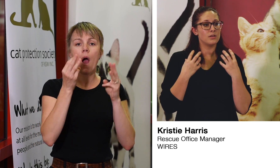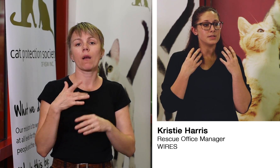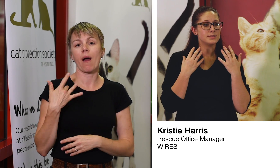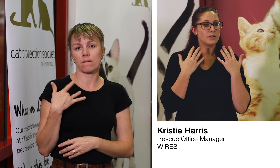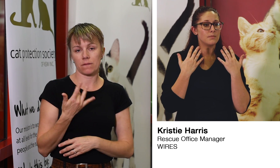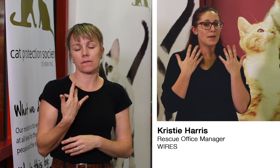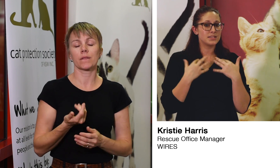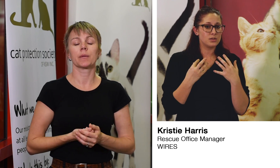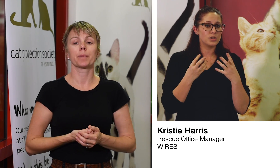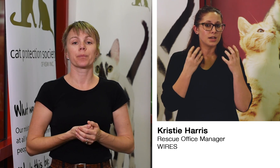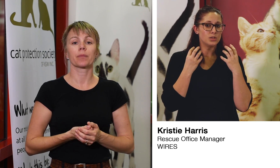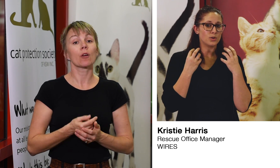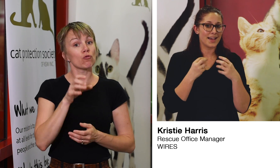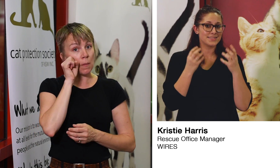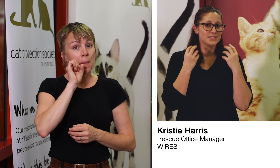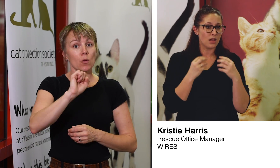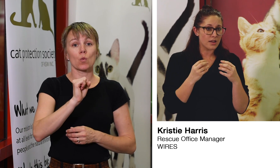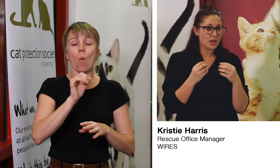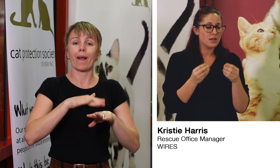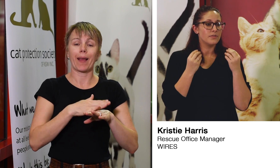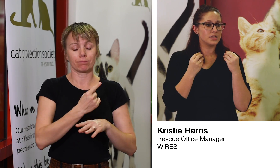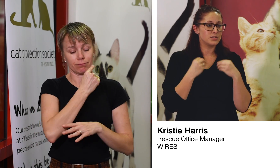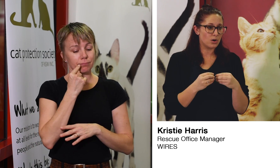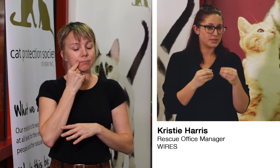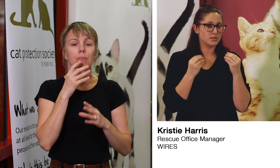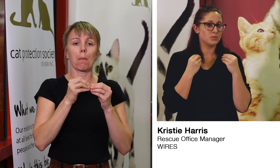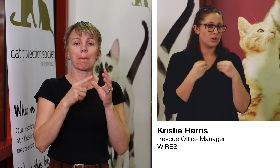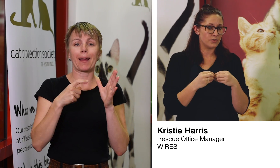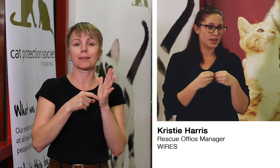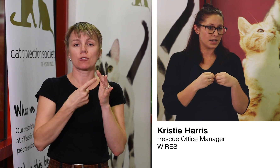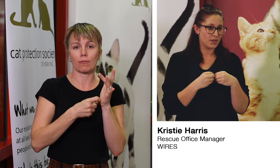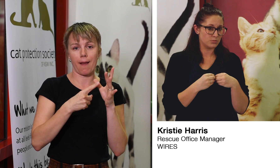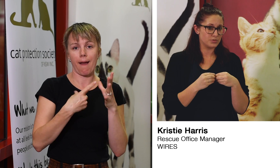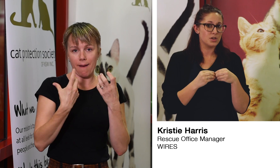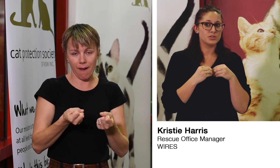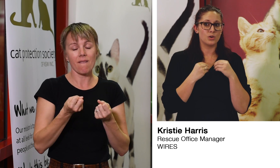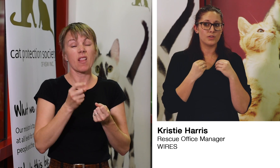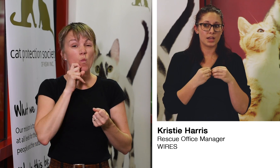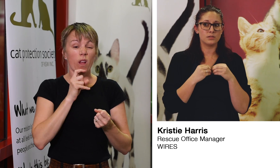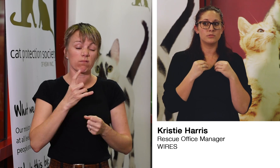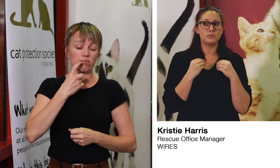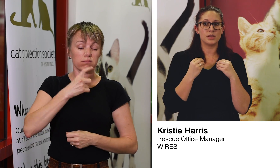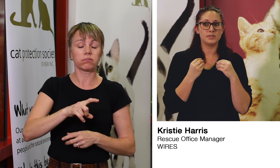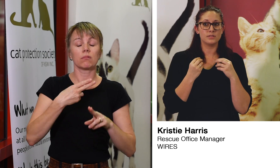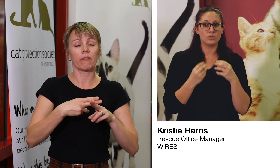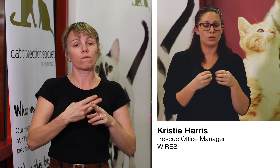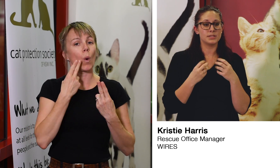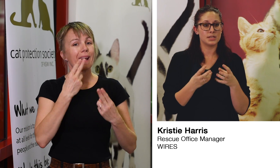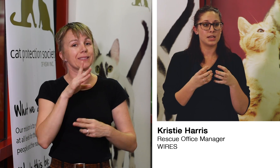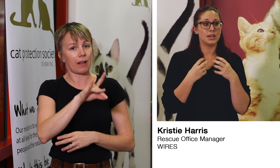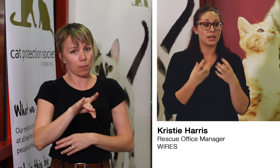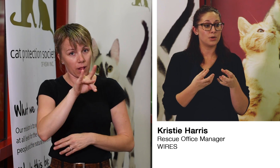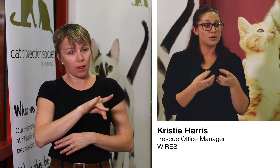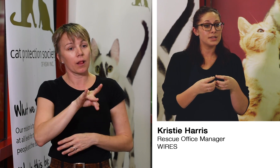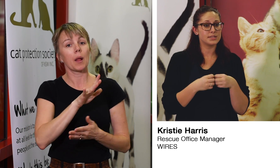that there is bacteria in your cat's saliva that is toxic to a lot of our native animals. So that animal is going